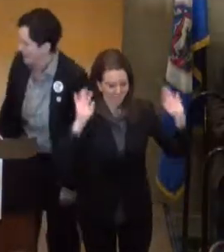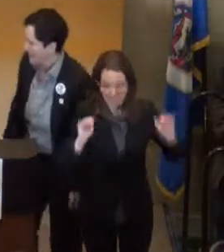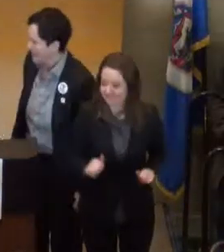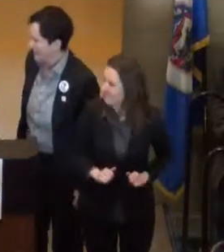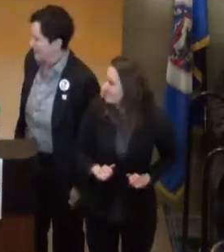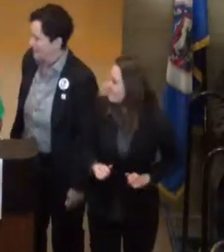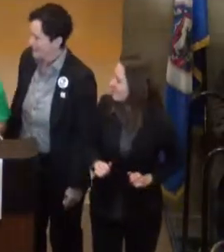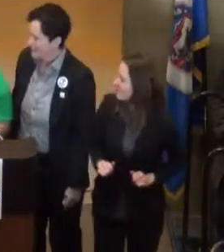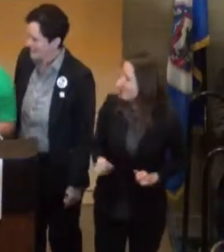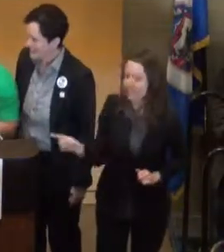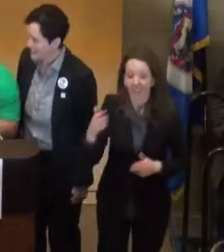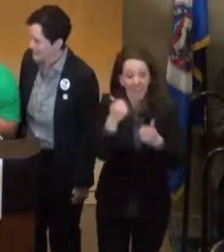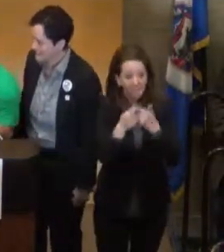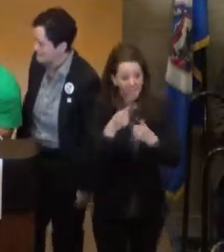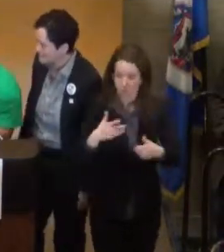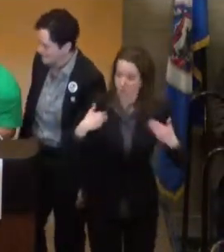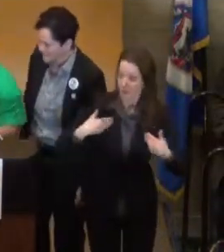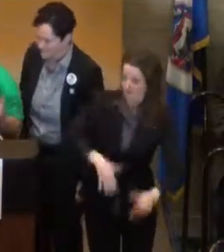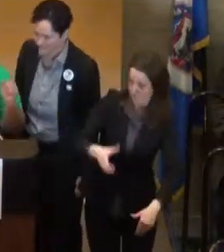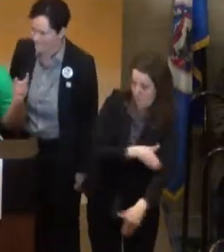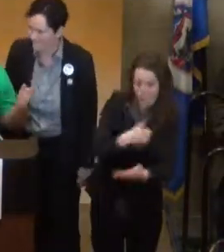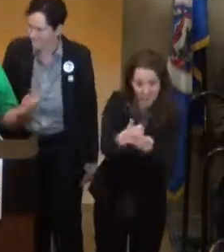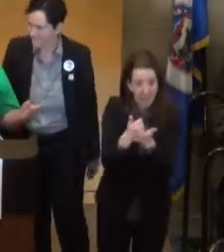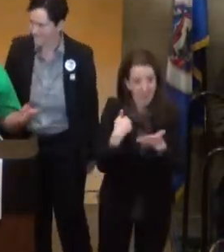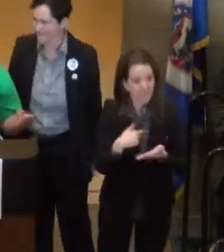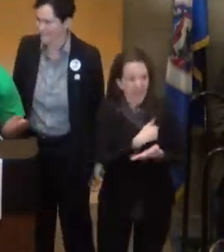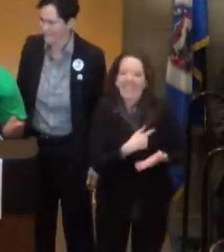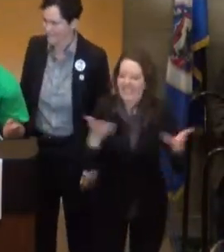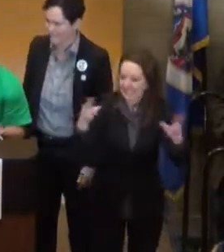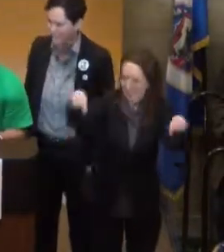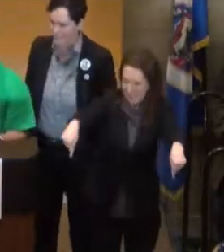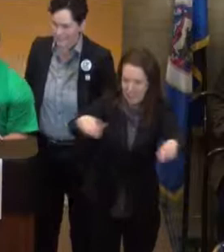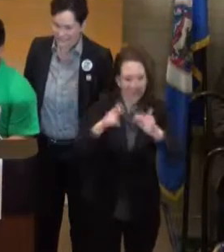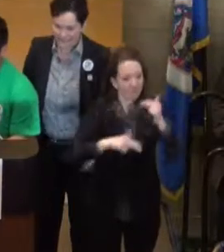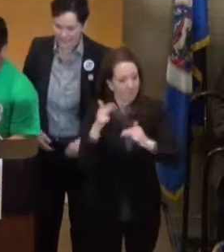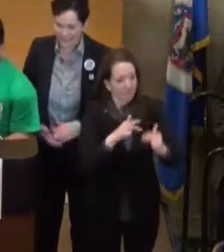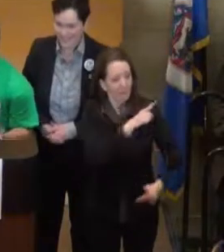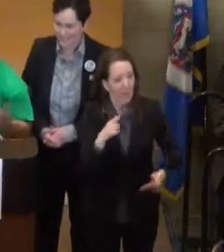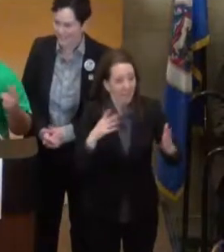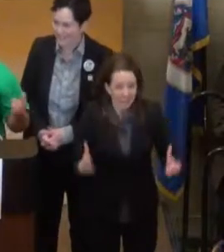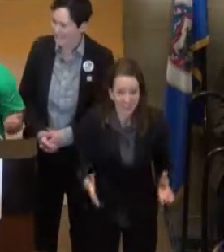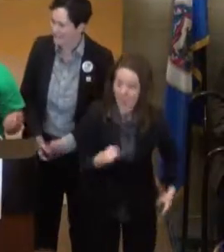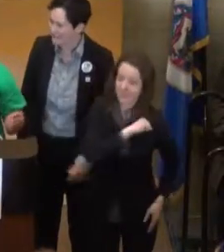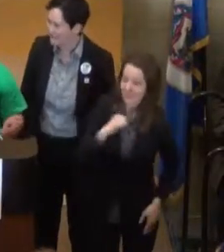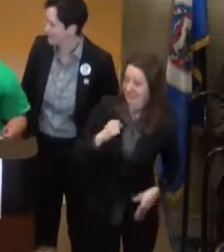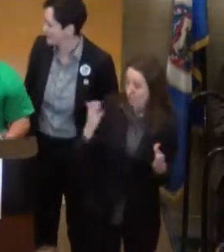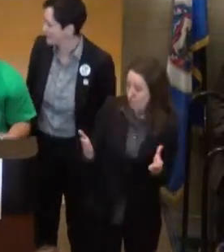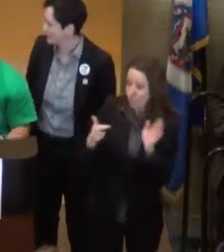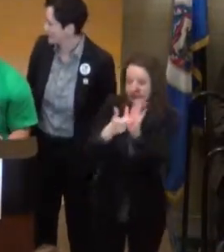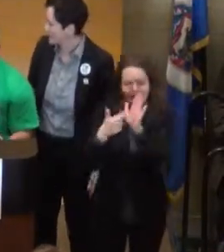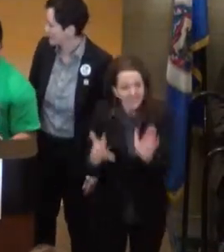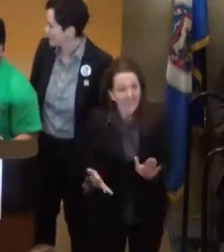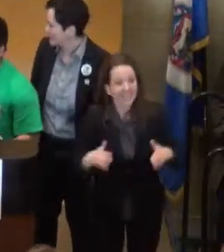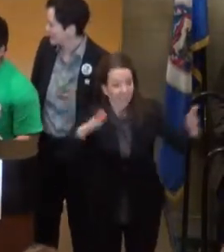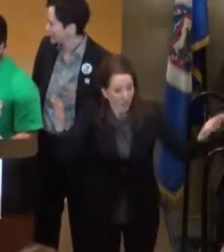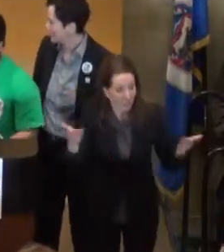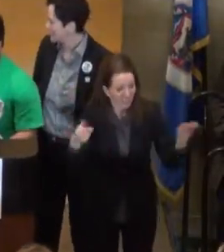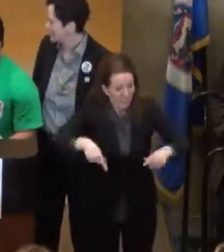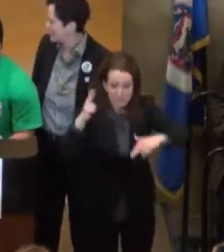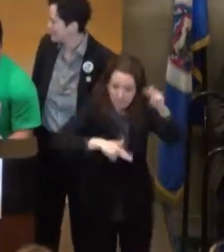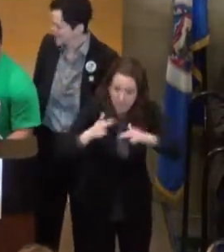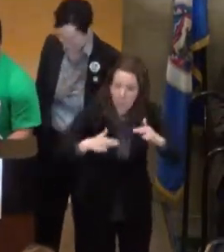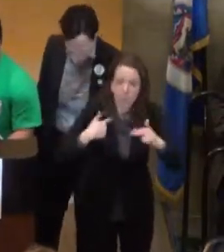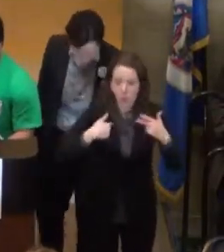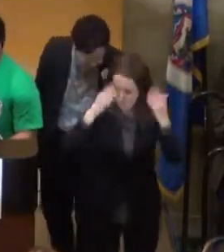So everyone who has the power to help us is in this building right now. There are legislators, our senators, our representatives, and we need to let